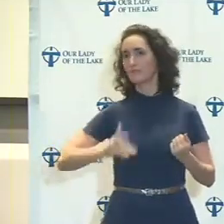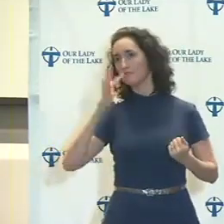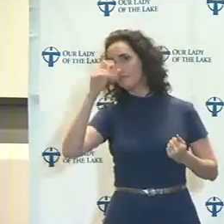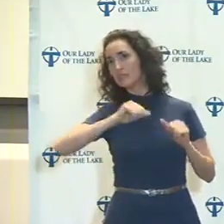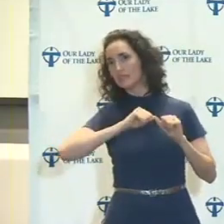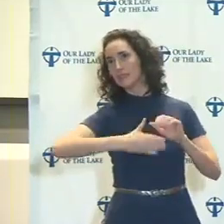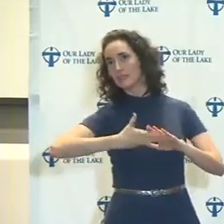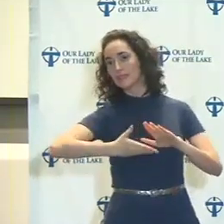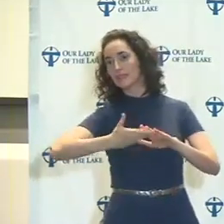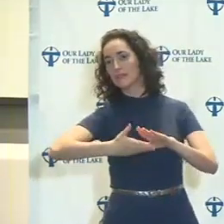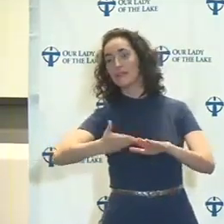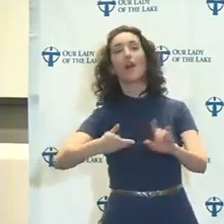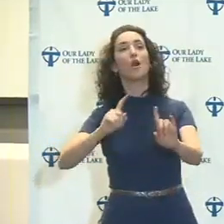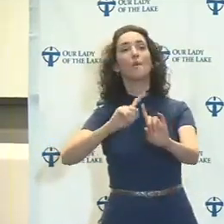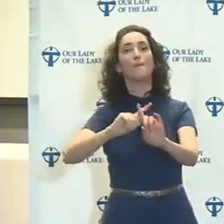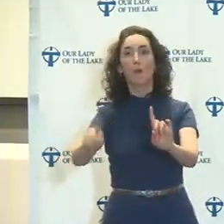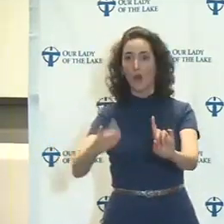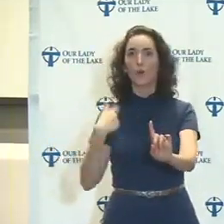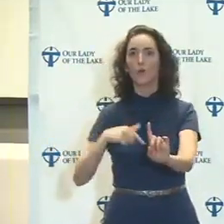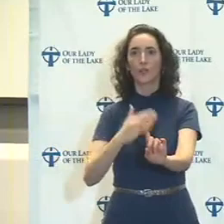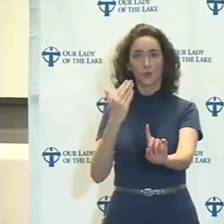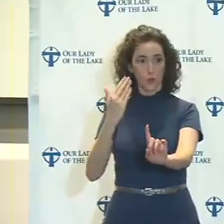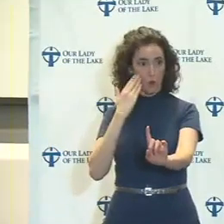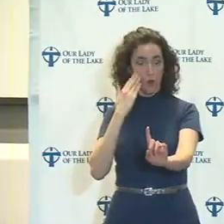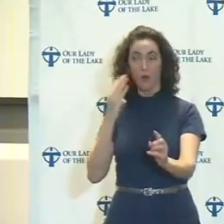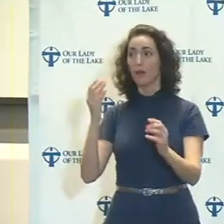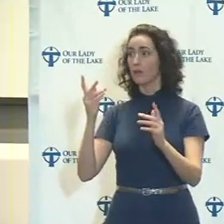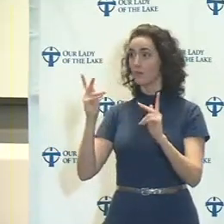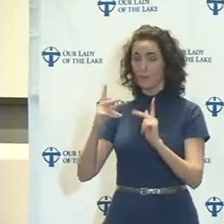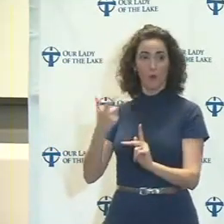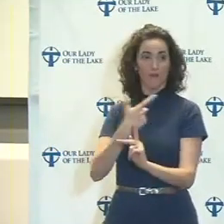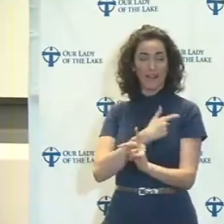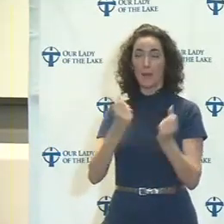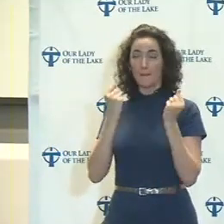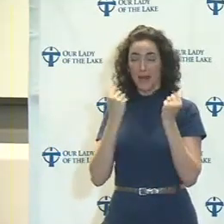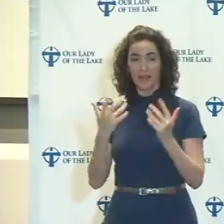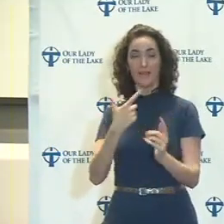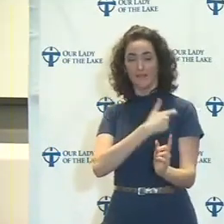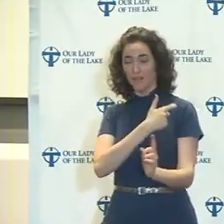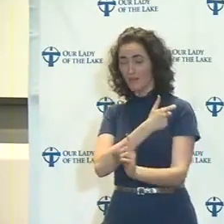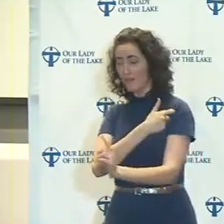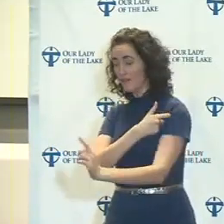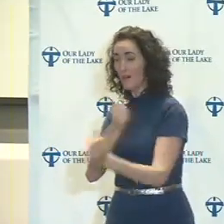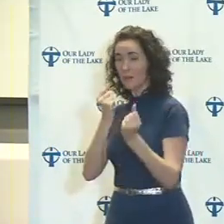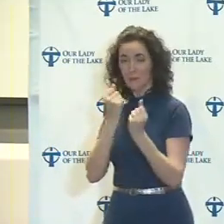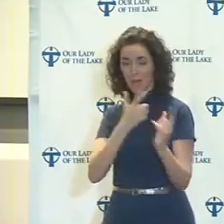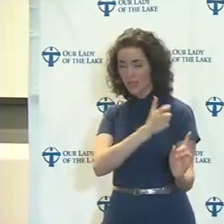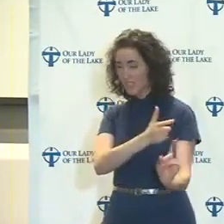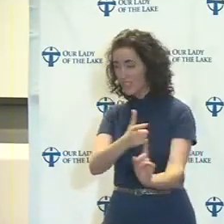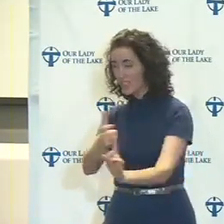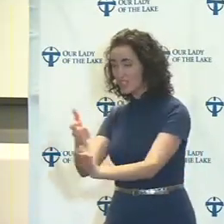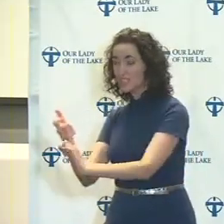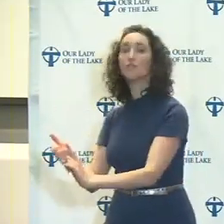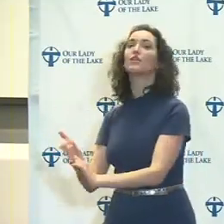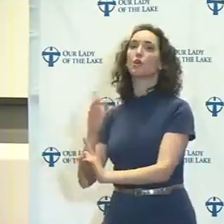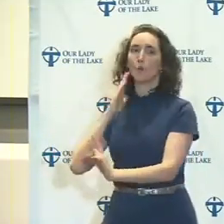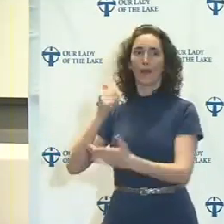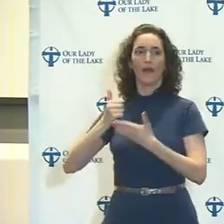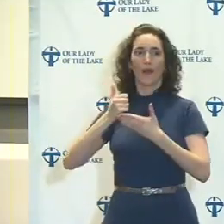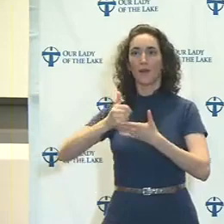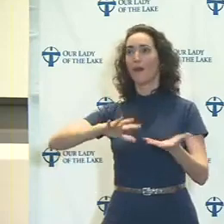that it's only going to happen once enough of us receive the vaccine. And that's what we're here to talk